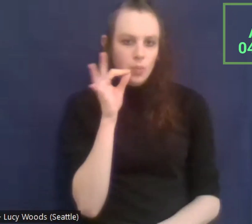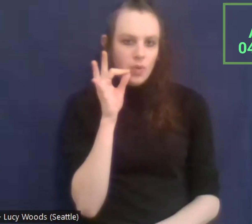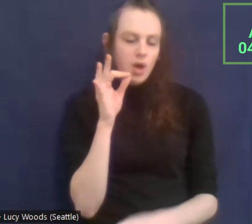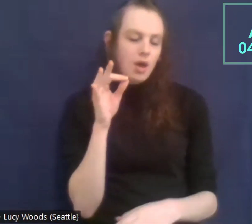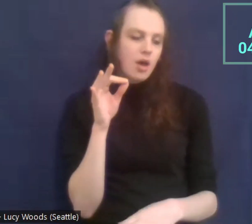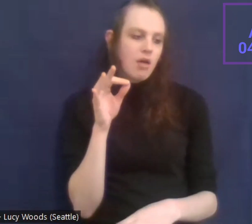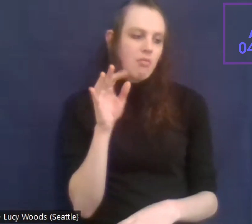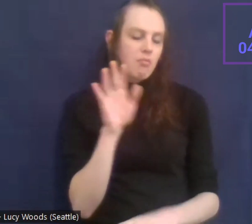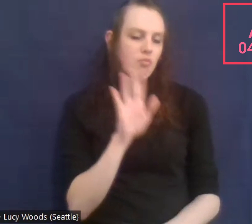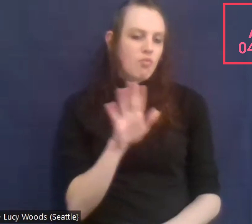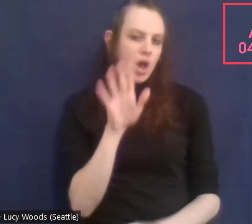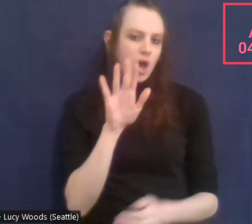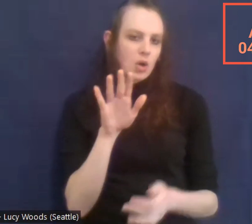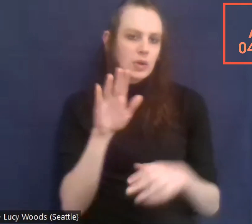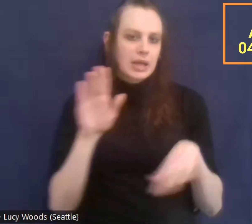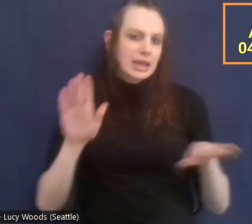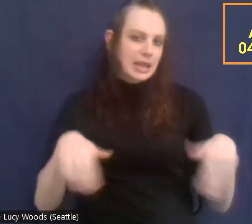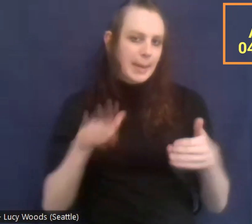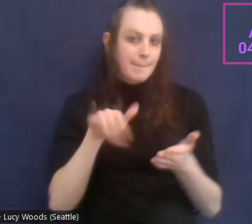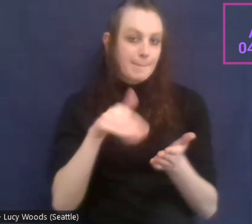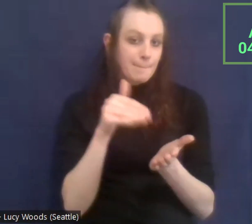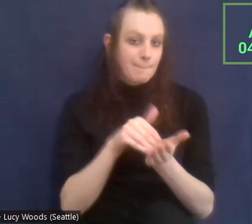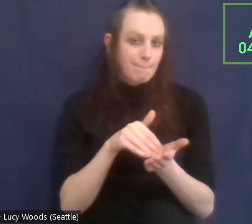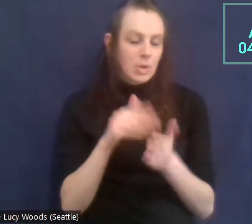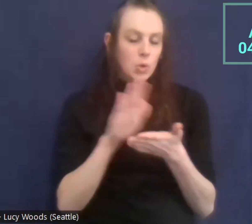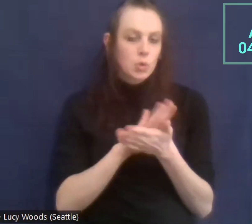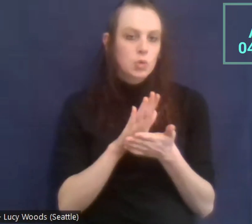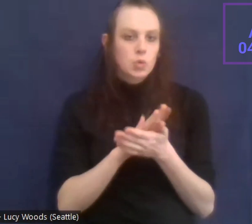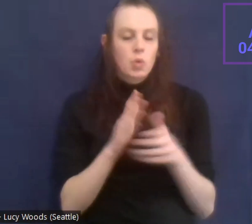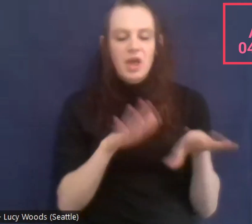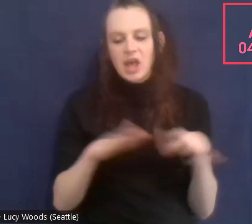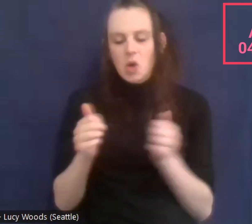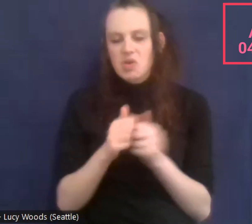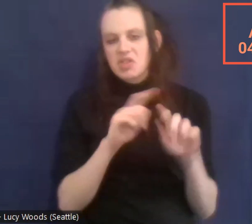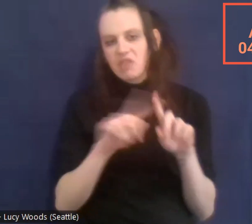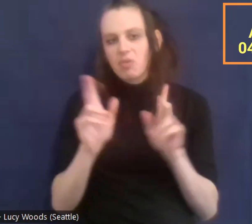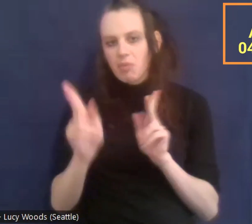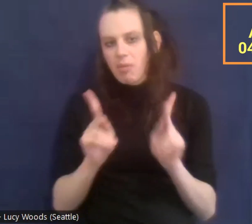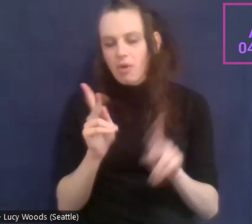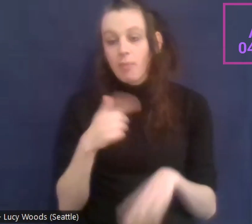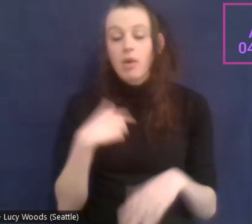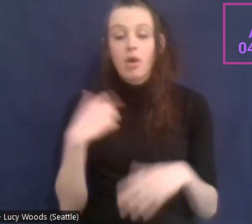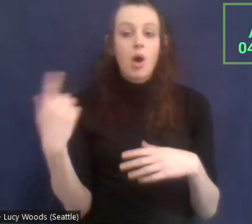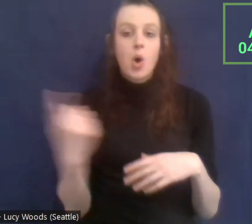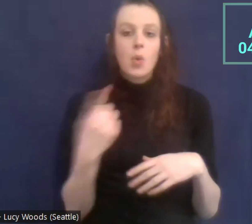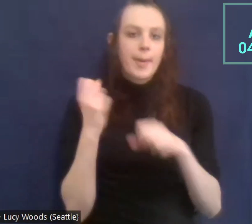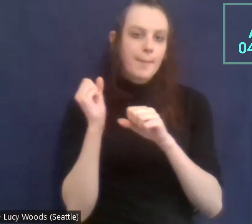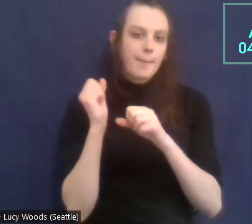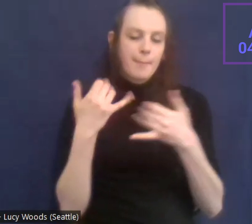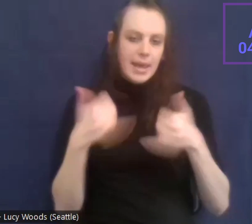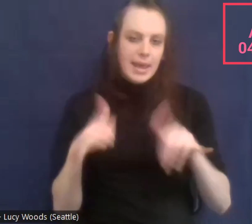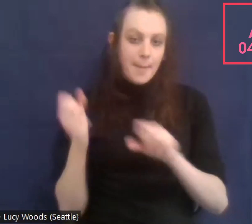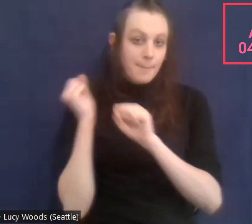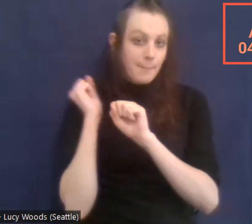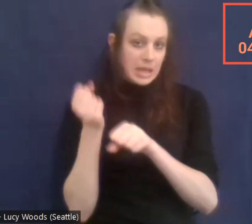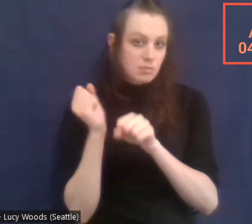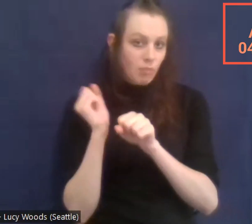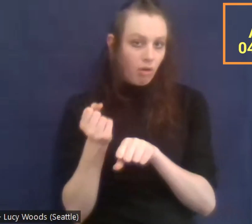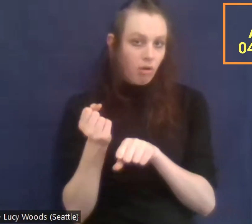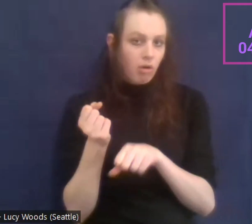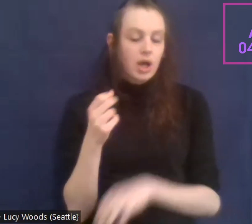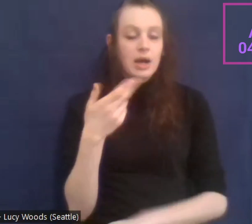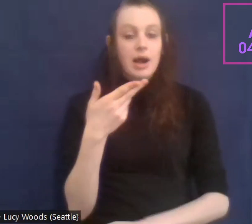school, and then I would start hanging out with different people. I'd always played baseball, and then in high school, like I just hung out with